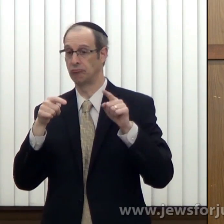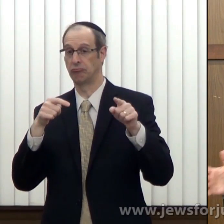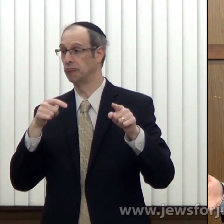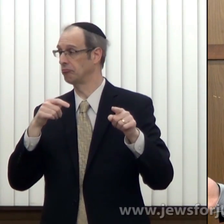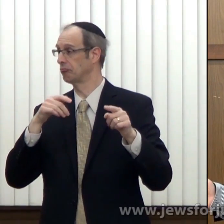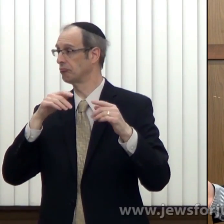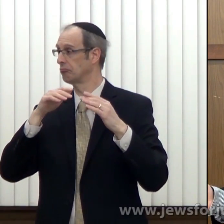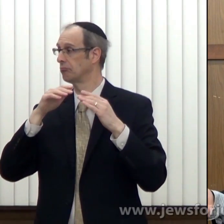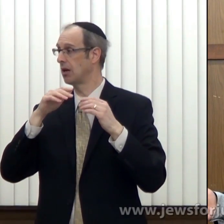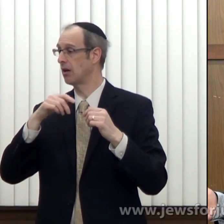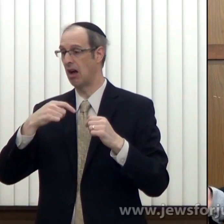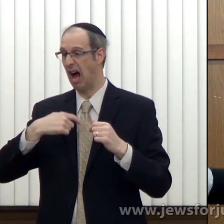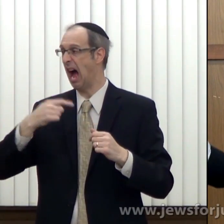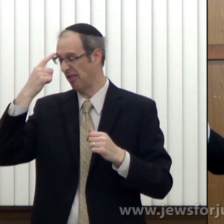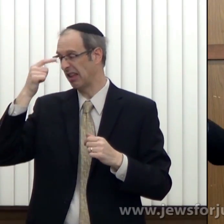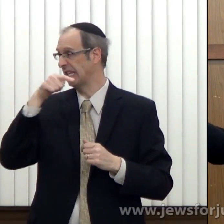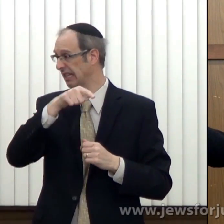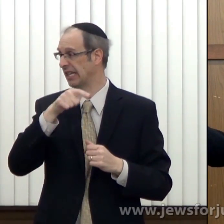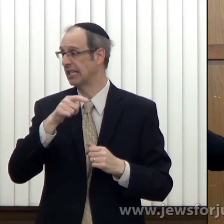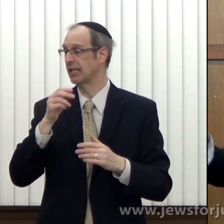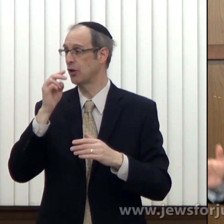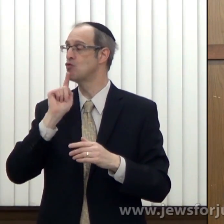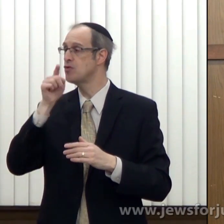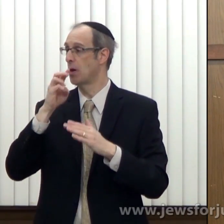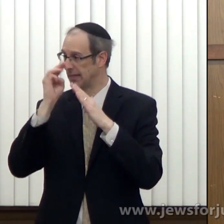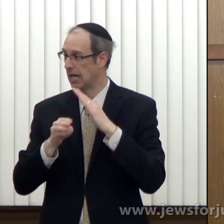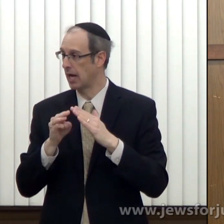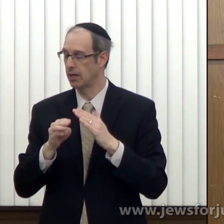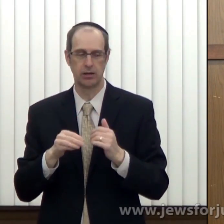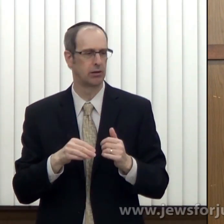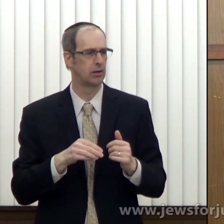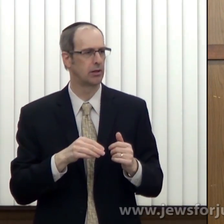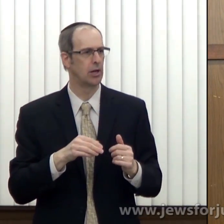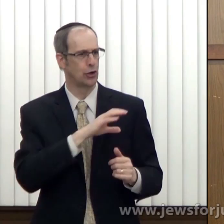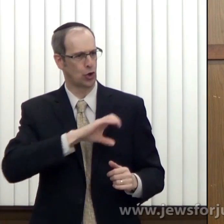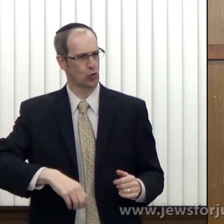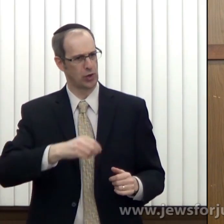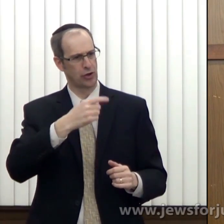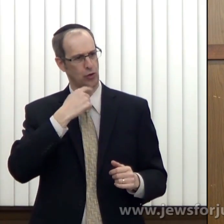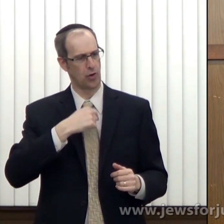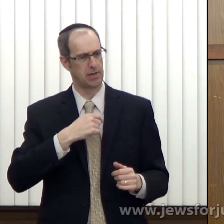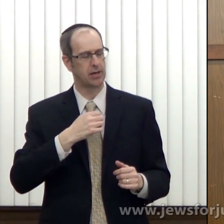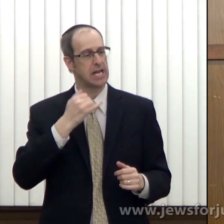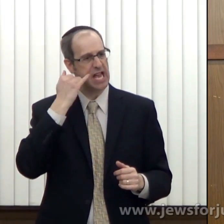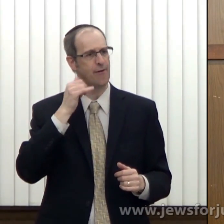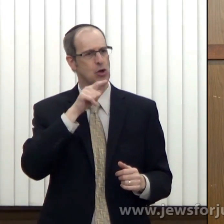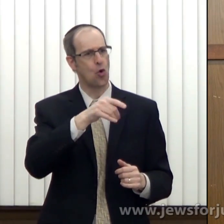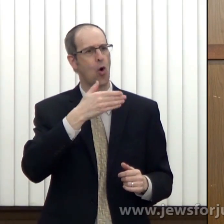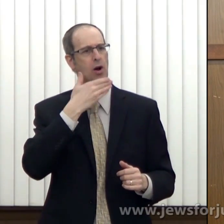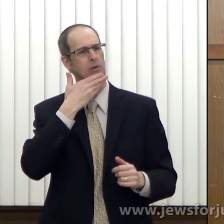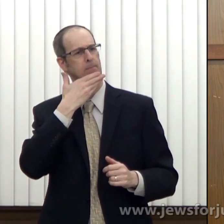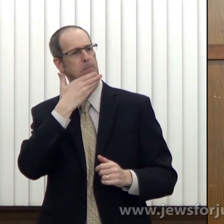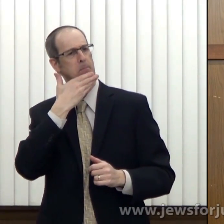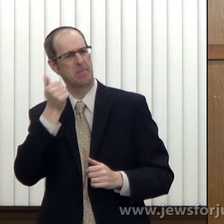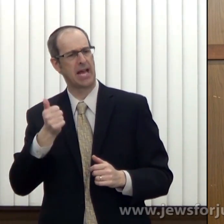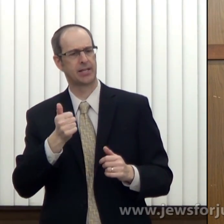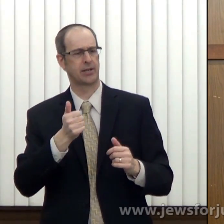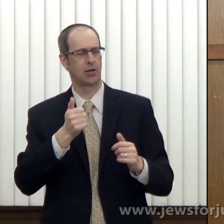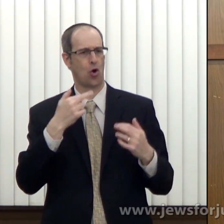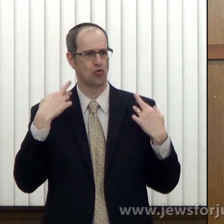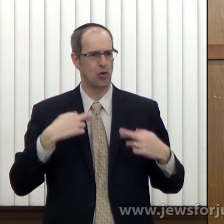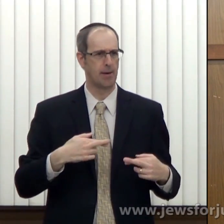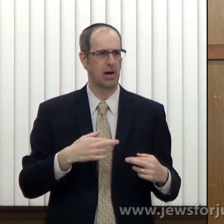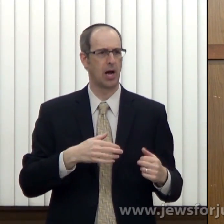So this Christian said to me, look, if your greatest rabbi, Rabbi Akiva, was